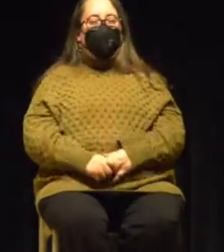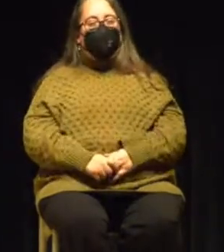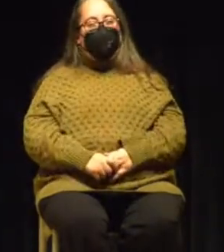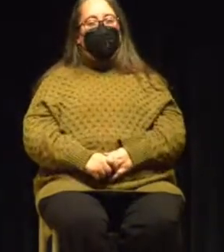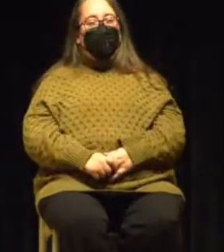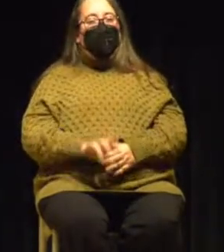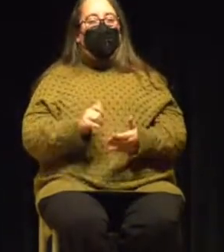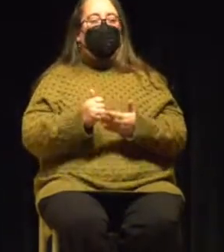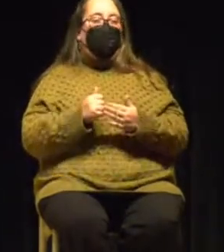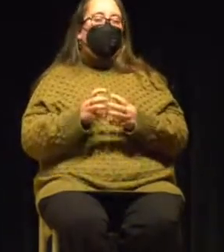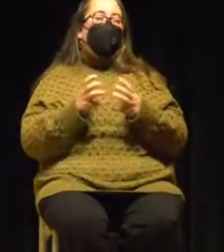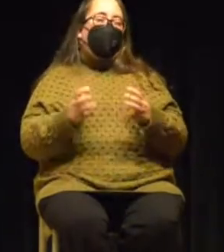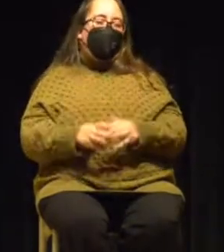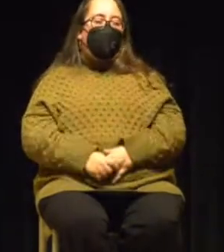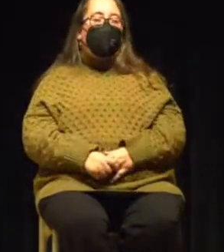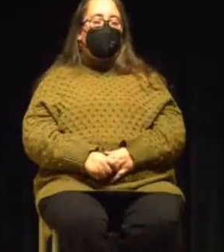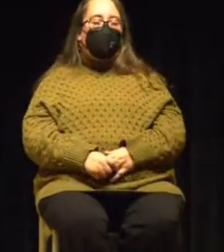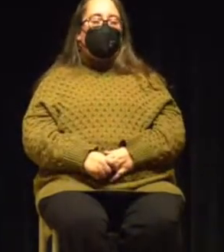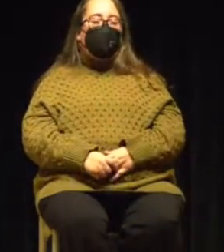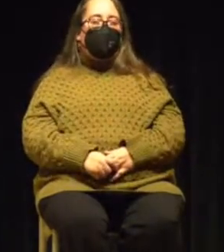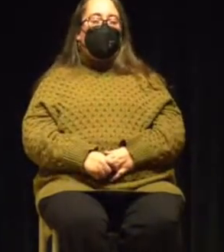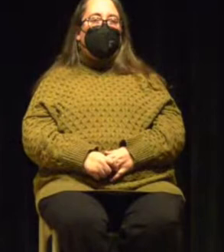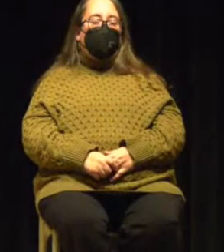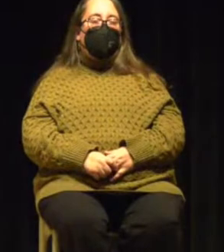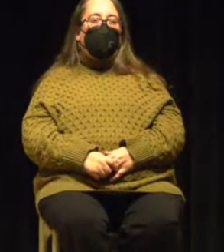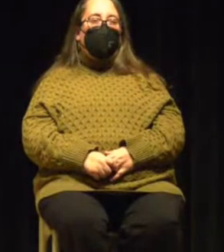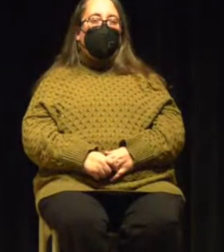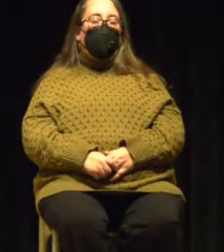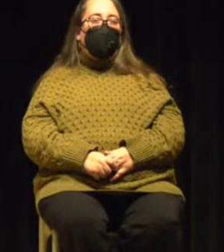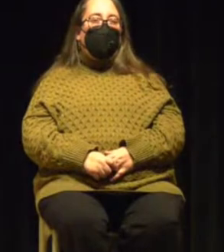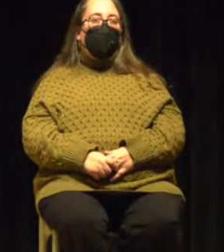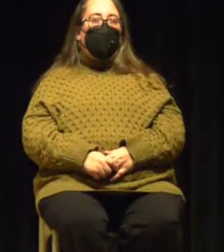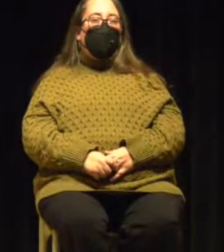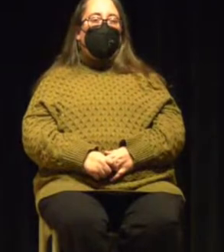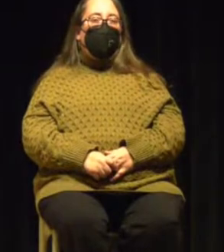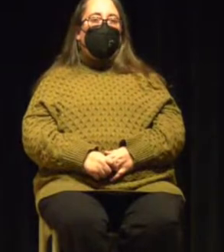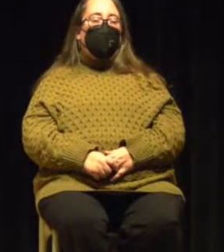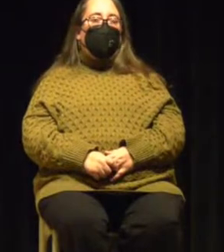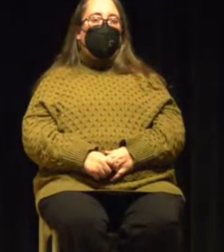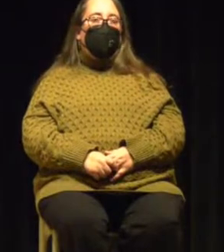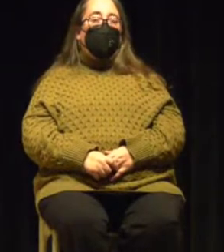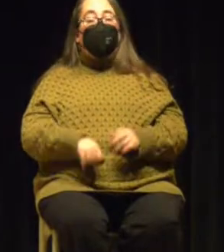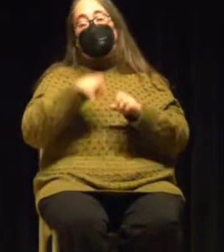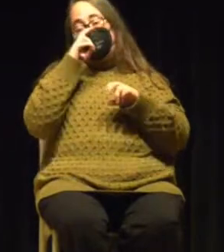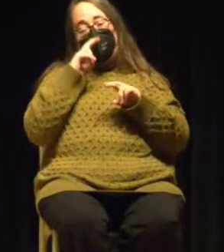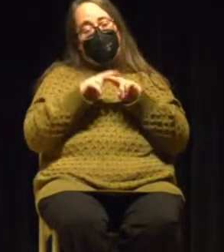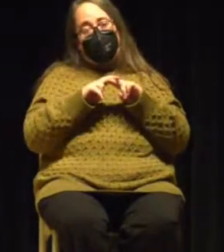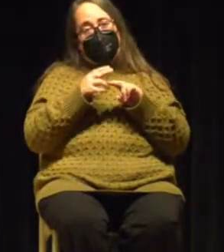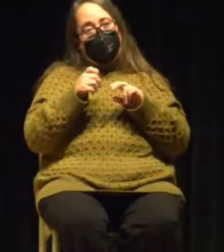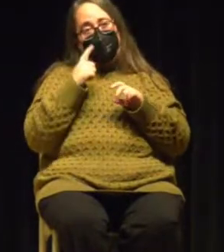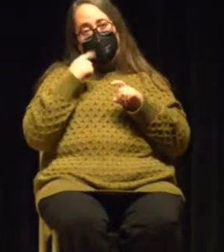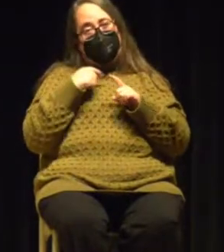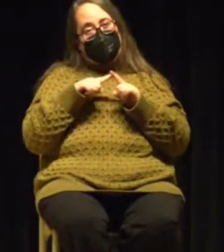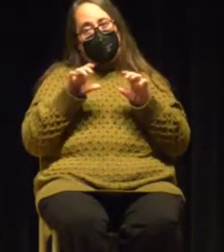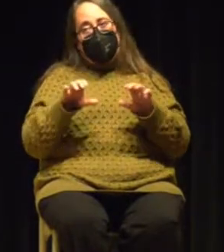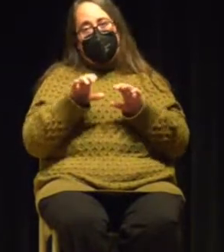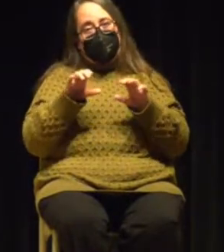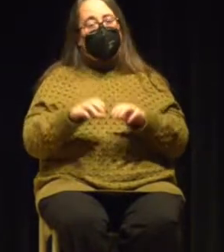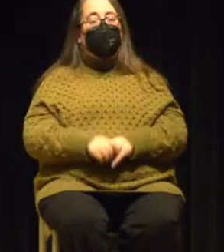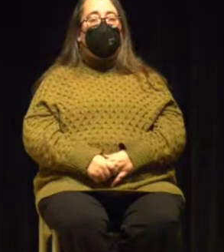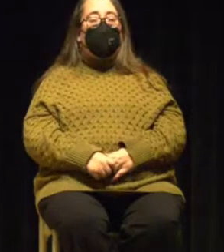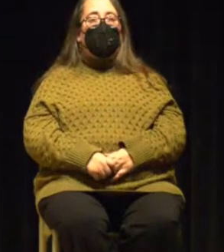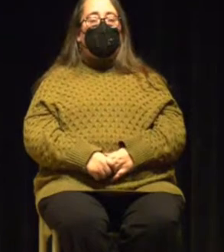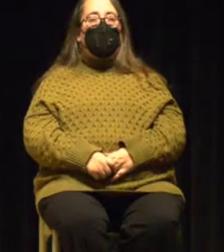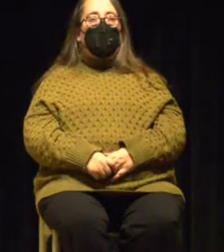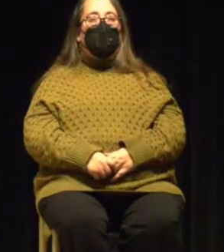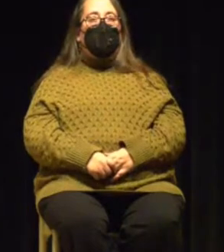and that helped a lot. I mean, like, but you know, it was mostly just a fun thing for me to do. I mean, and